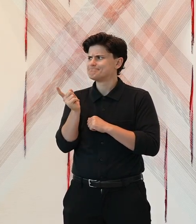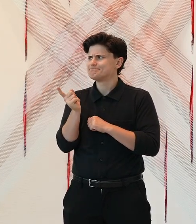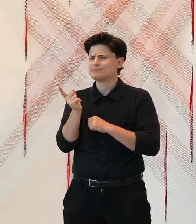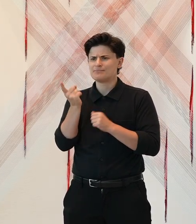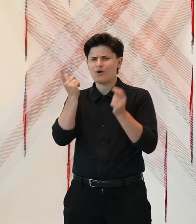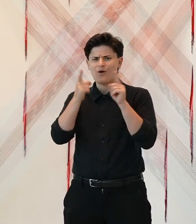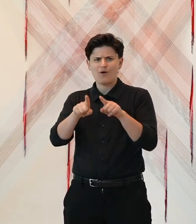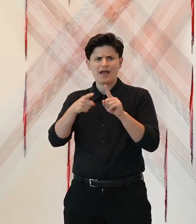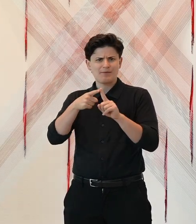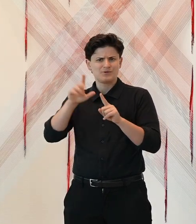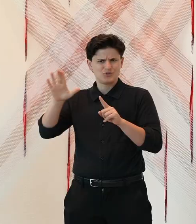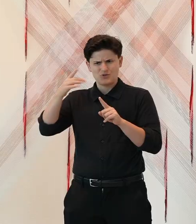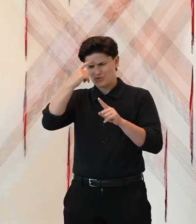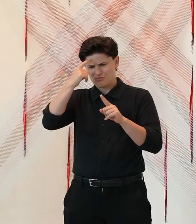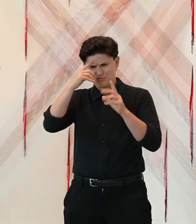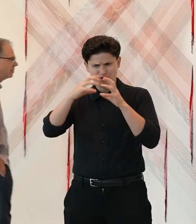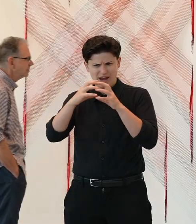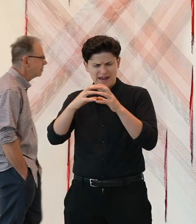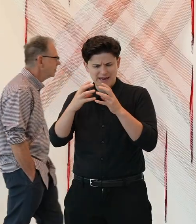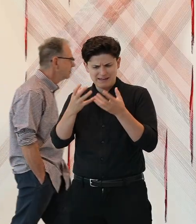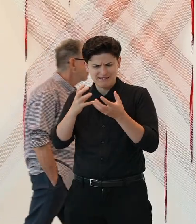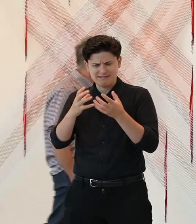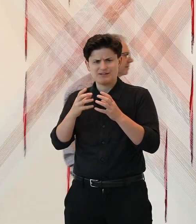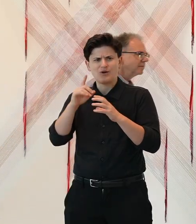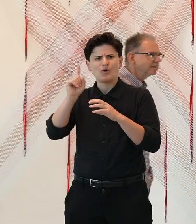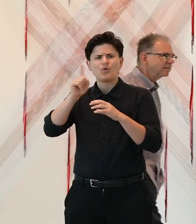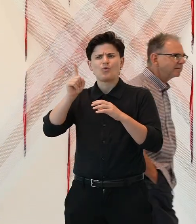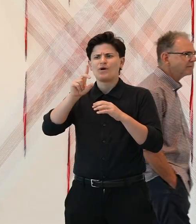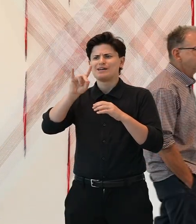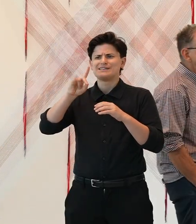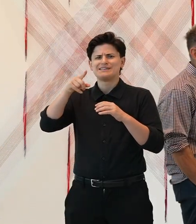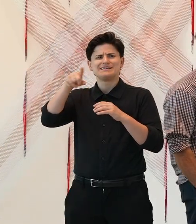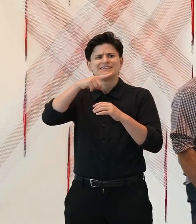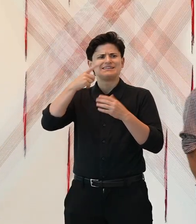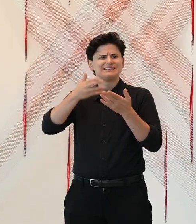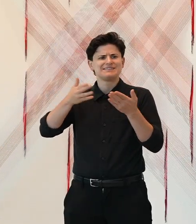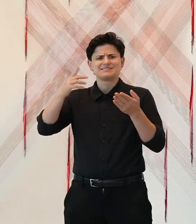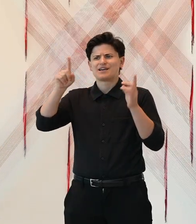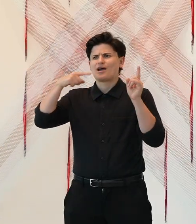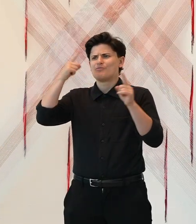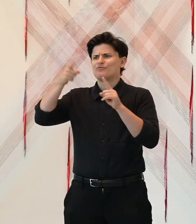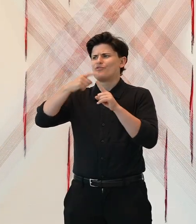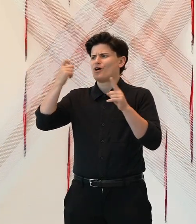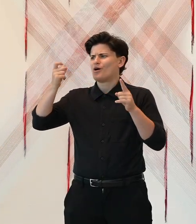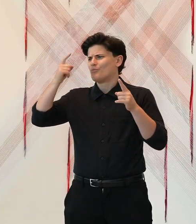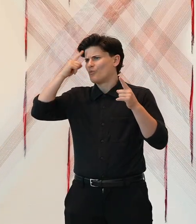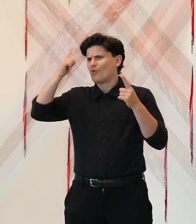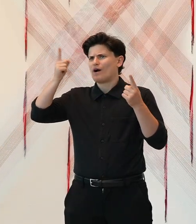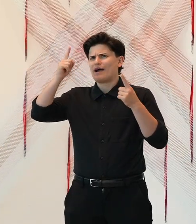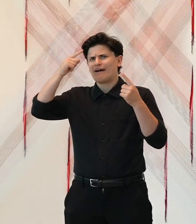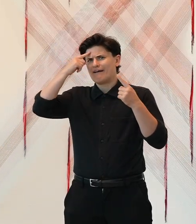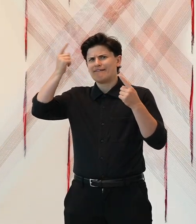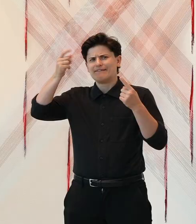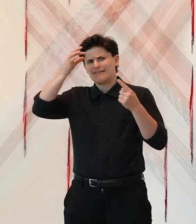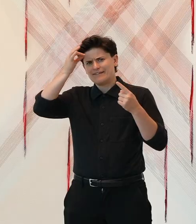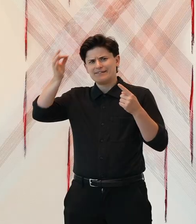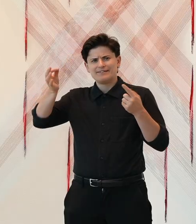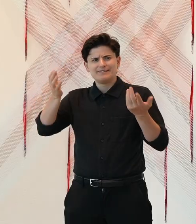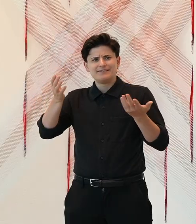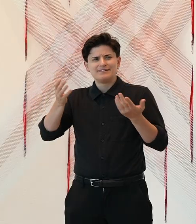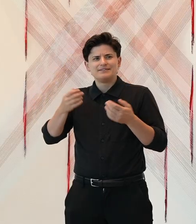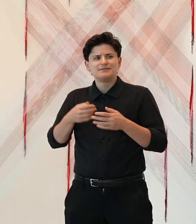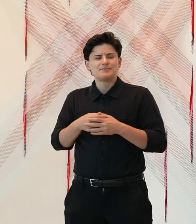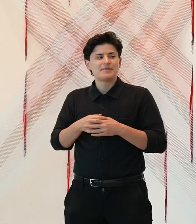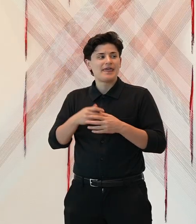"What happened to your brain?" Where did these things come from? And because I talk a little